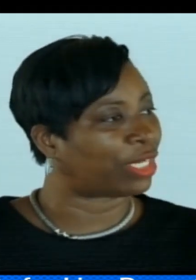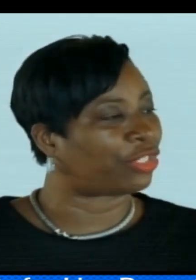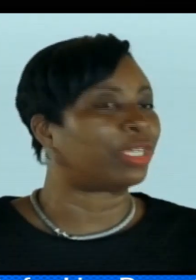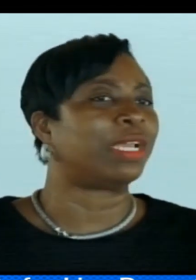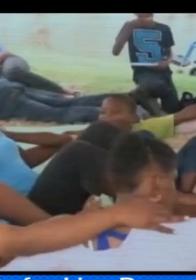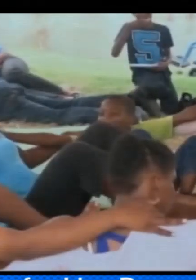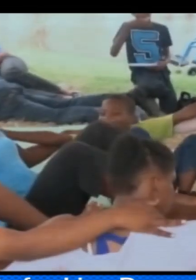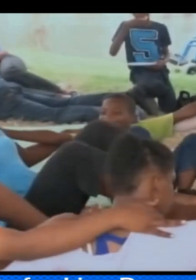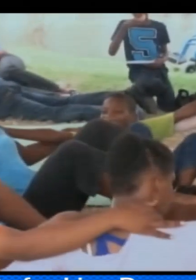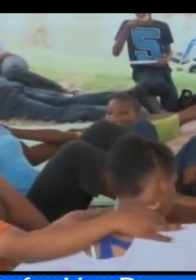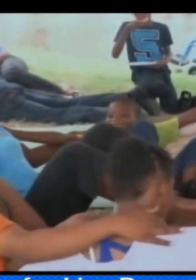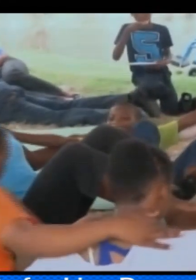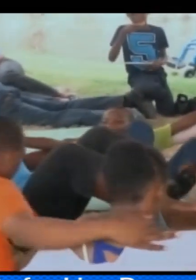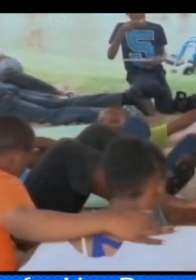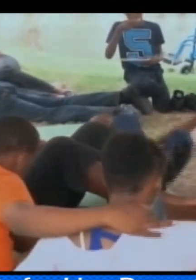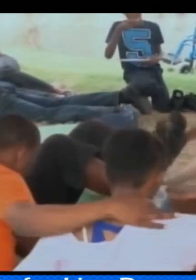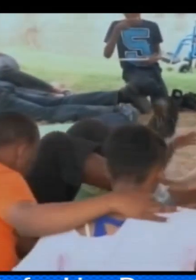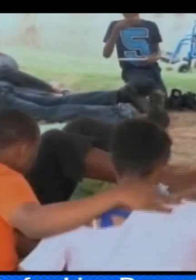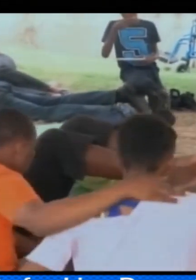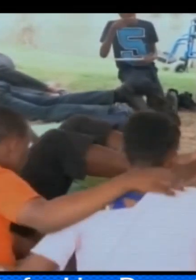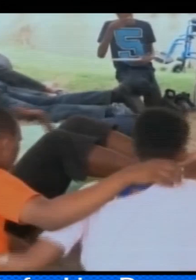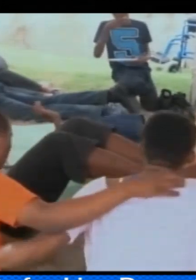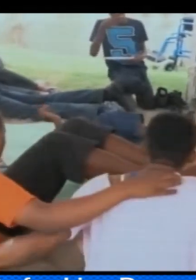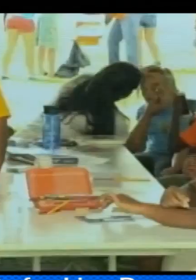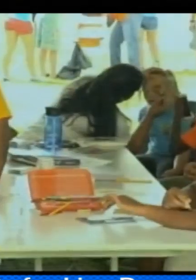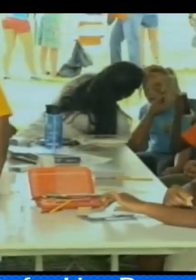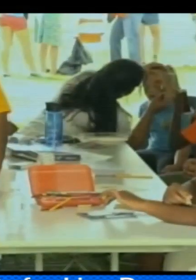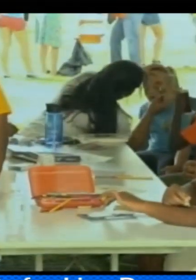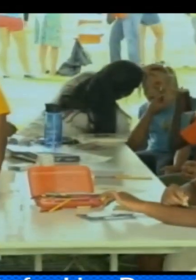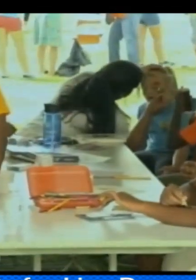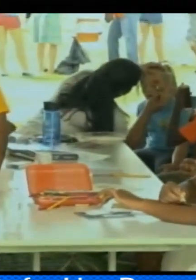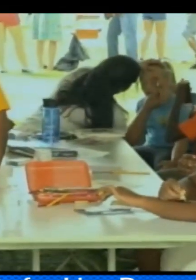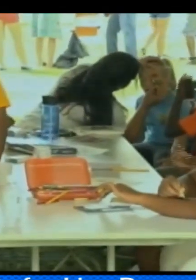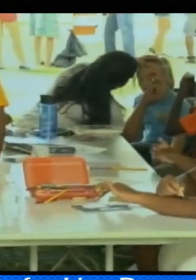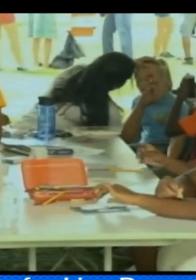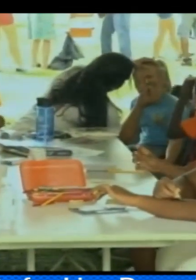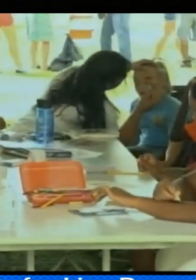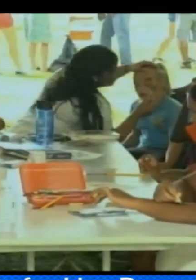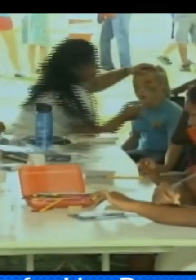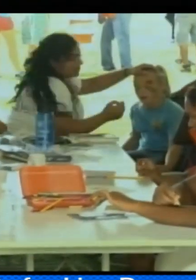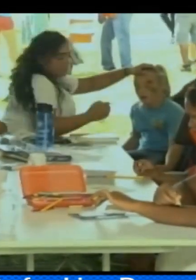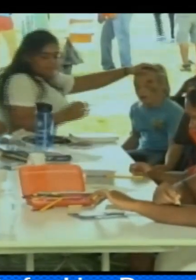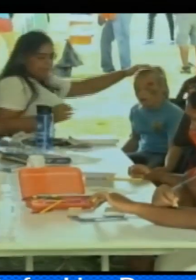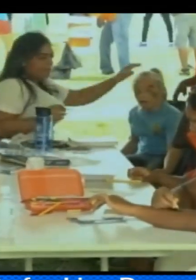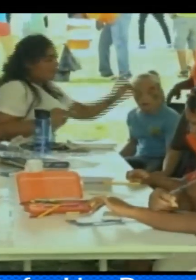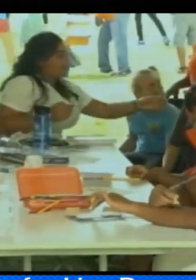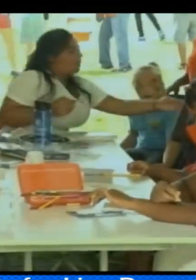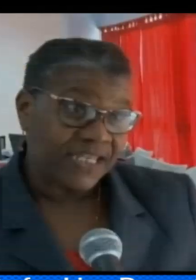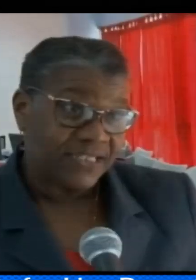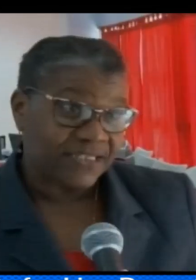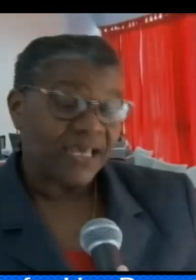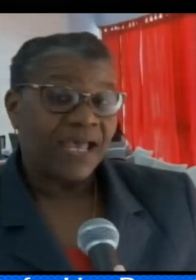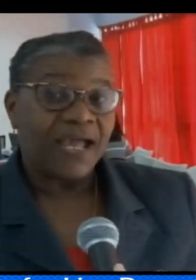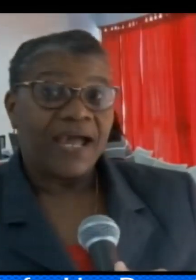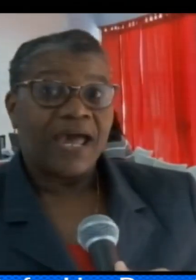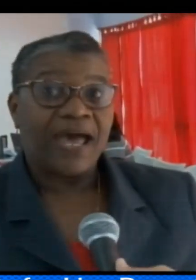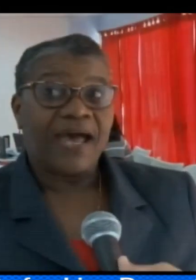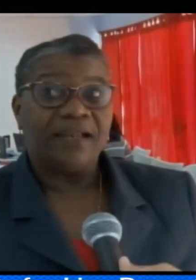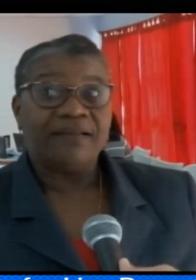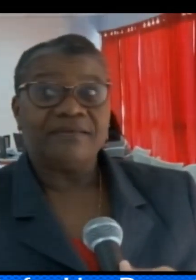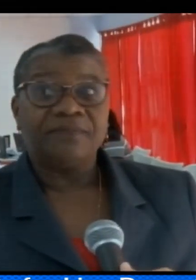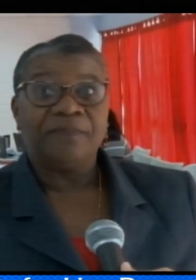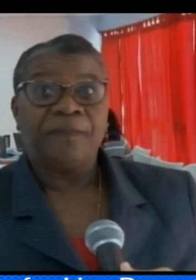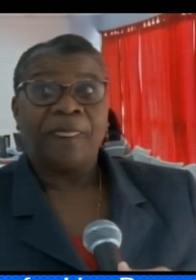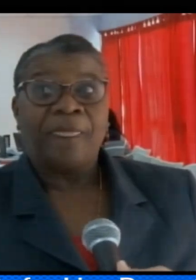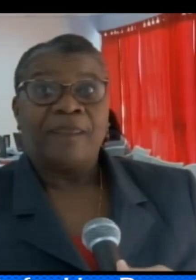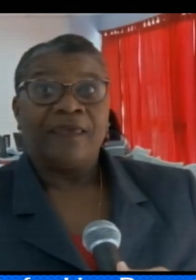special education. Founding member of the Grenada Down Syndrome Association and parent to a special needs child, Alison Miller, shared